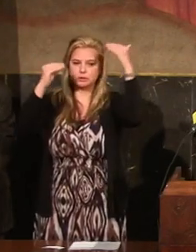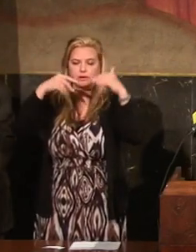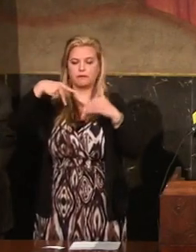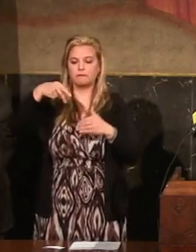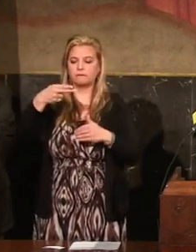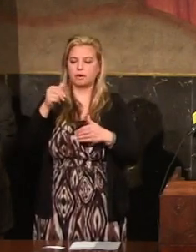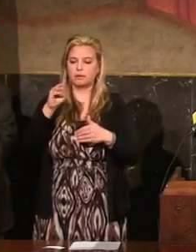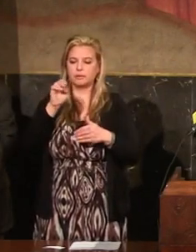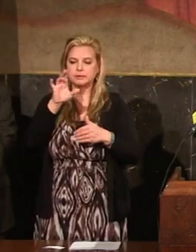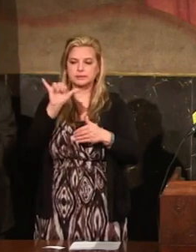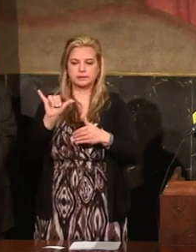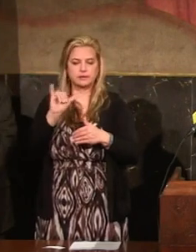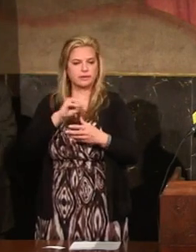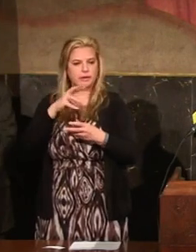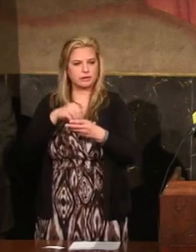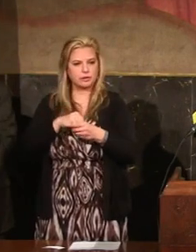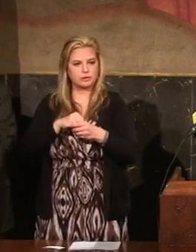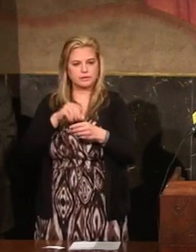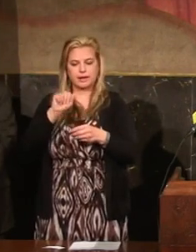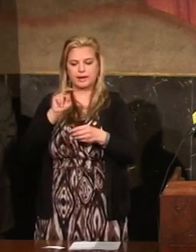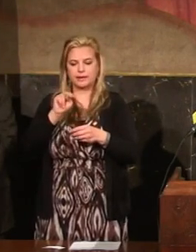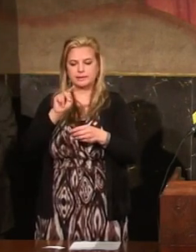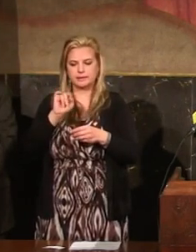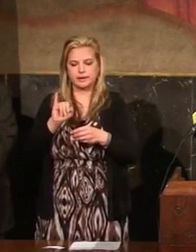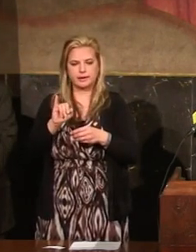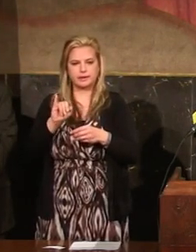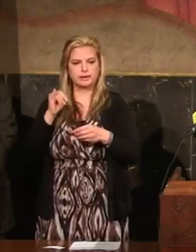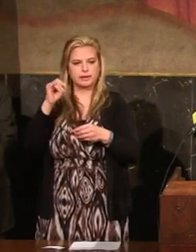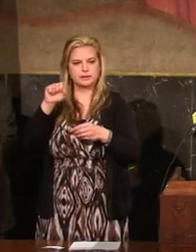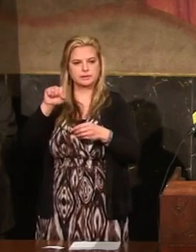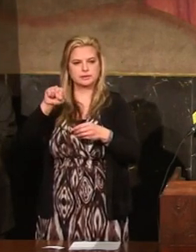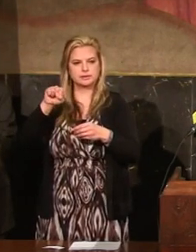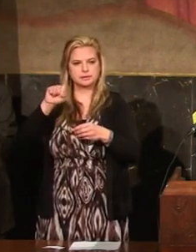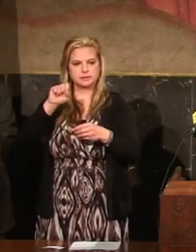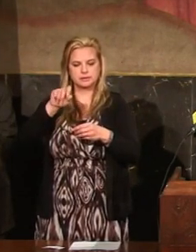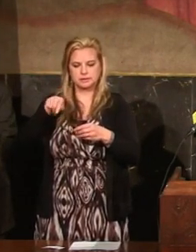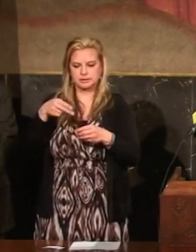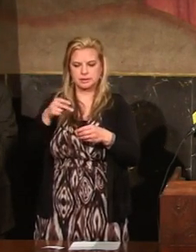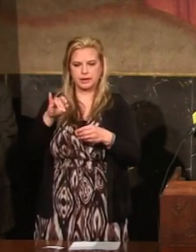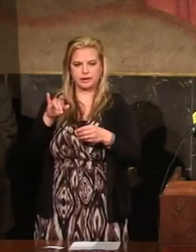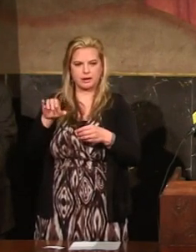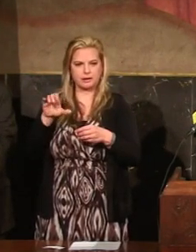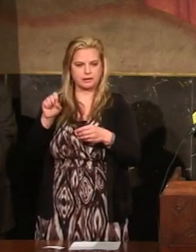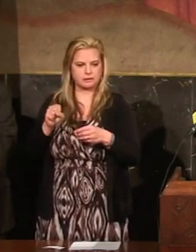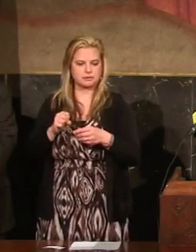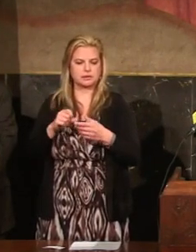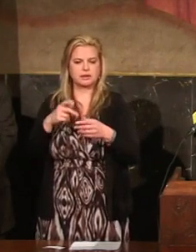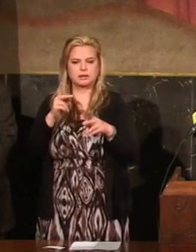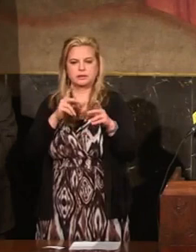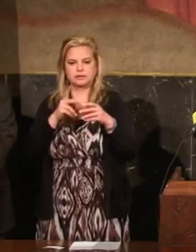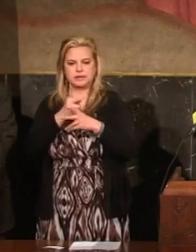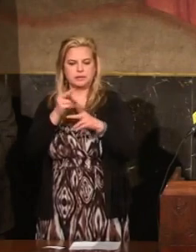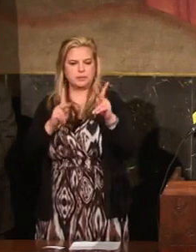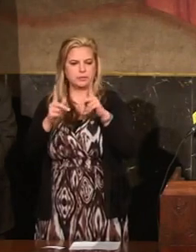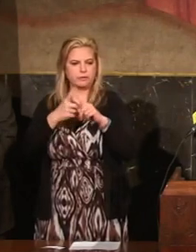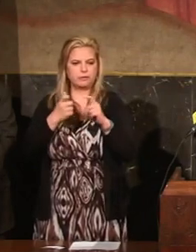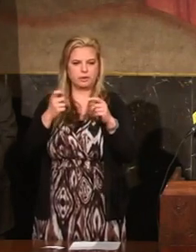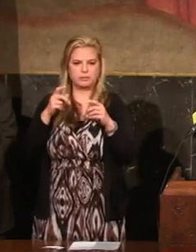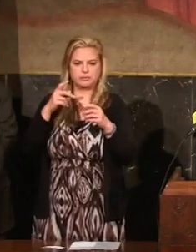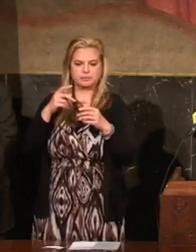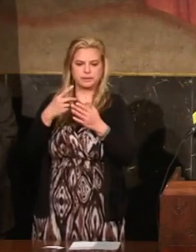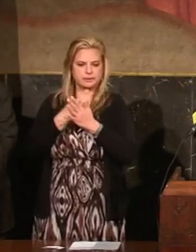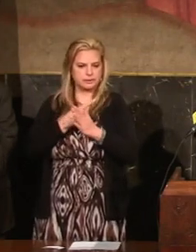And adult pharmacy includes antipsychotics, antidepressants, things that keep people from being psychotic, committing suicide. They